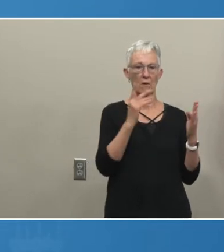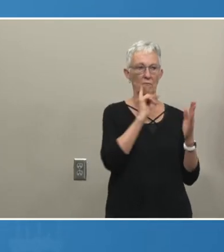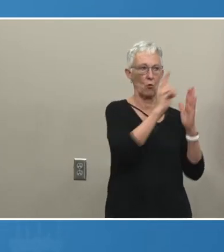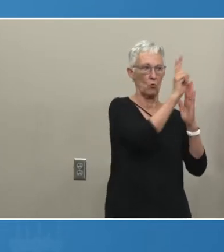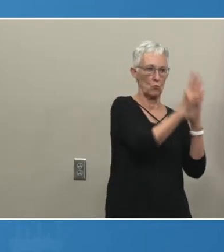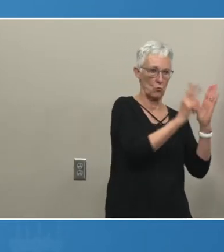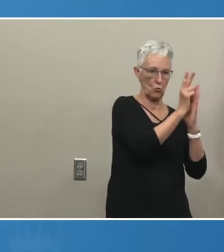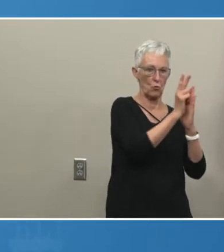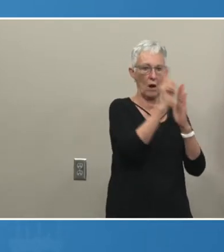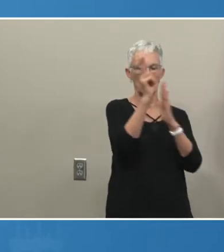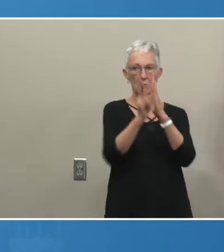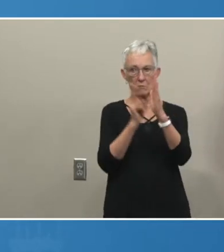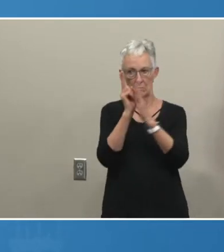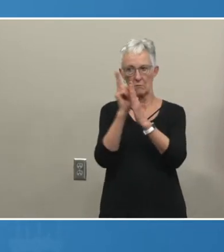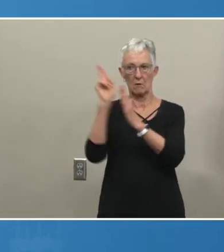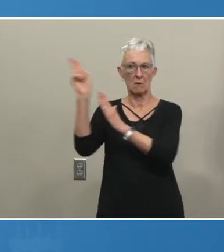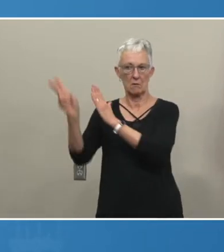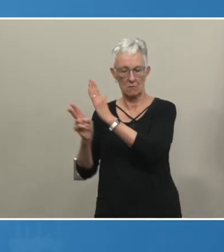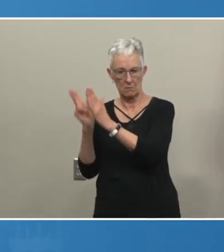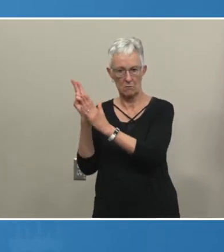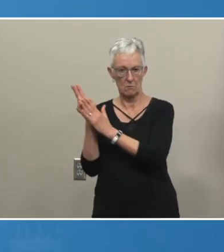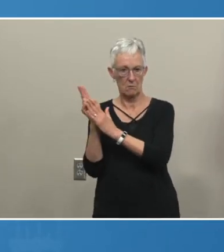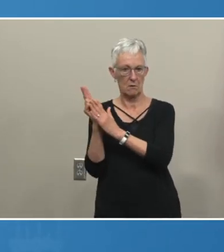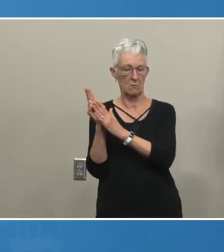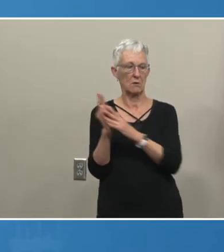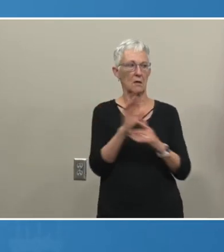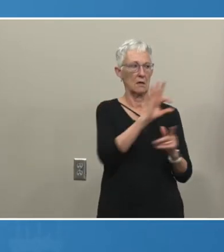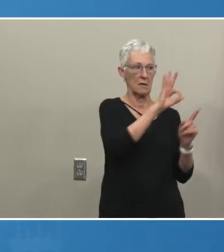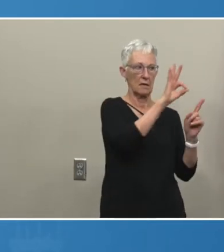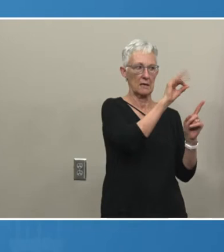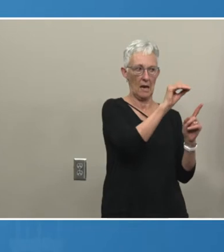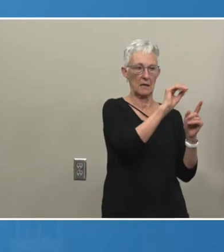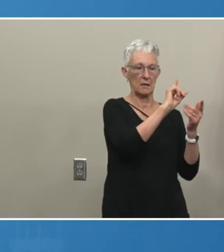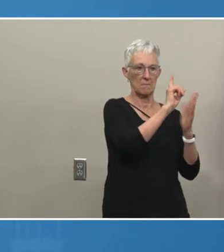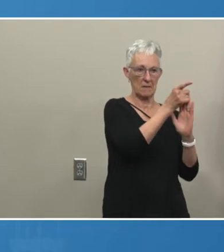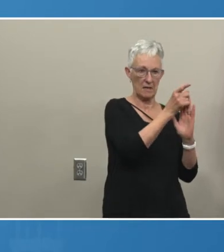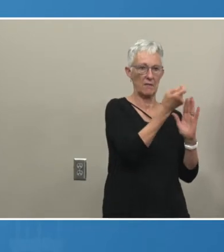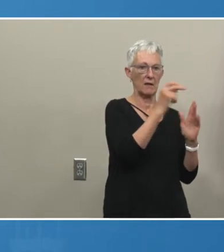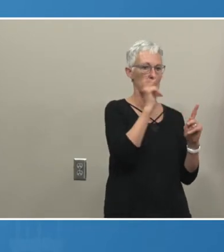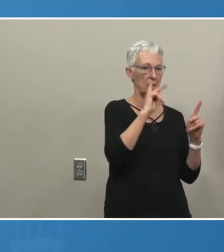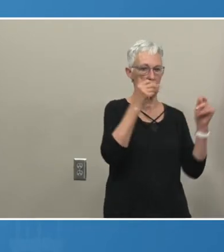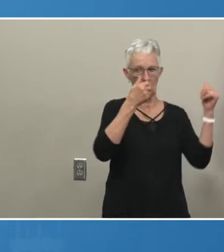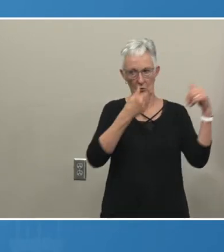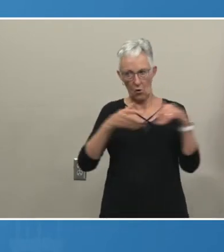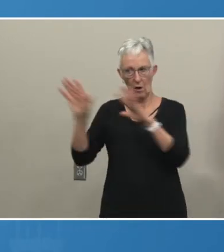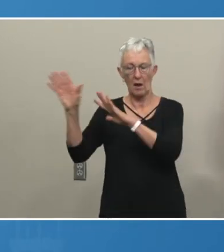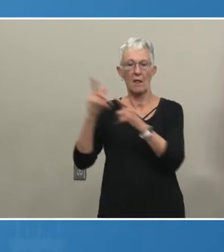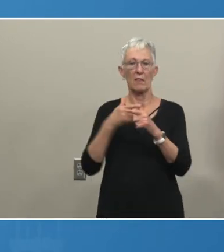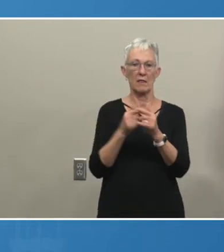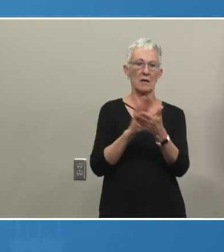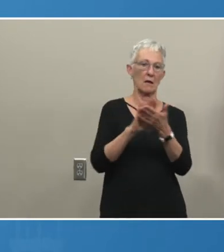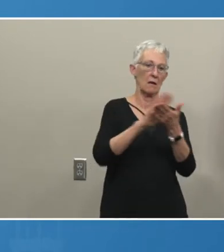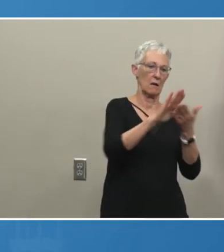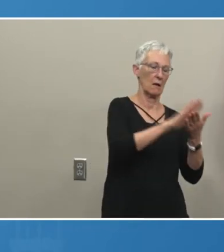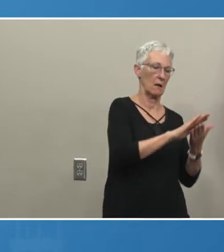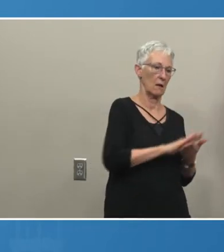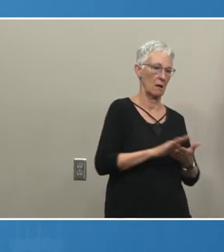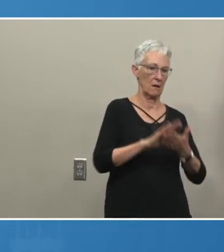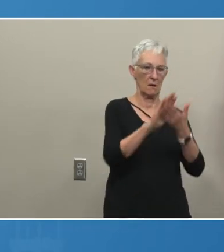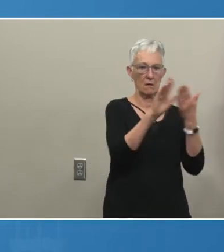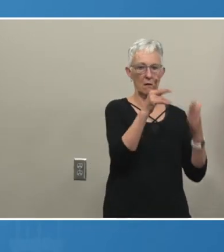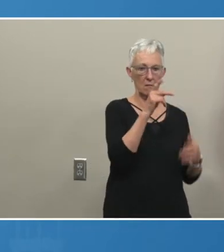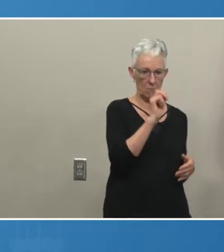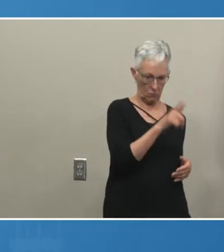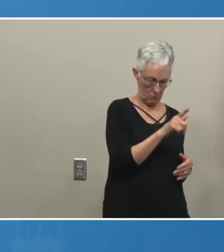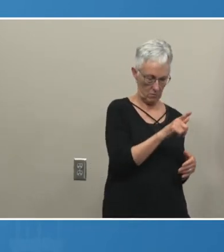there'd be one at noon, one at 2 o'clock, one at 4 o'clock. So people would be able to arrive, they'd be able to swim and engage in water recreation for an hour and a half. And